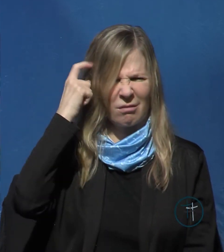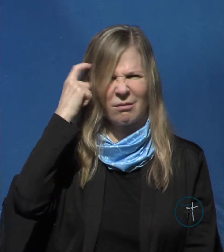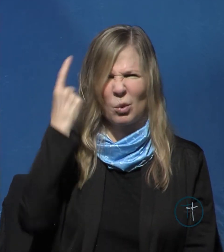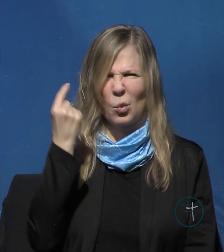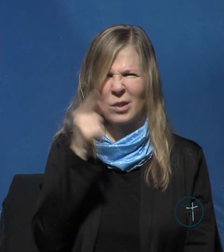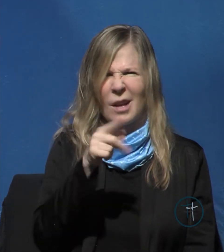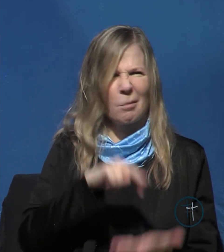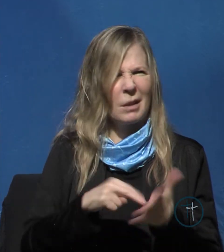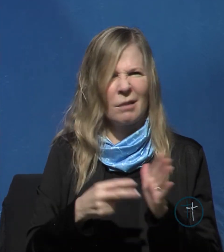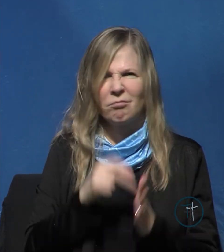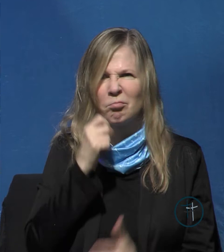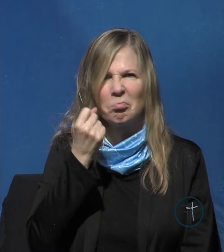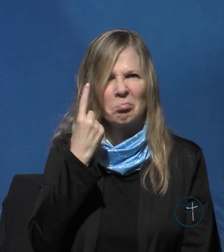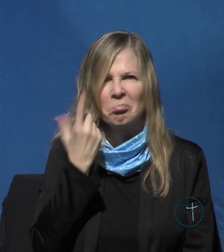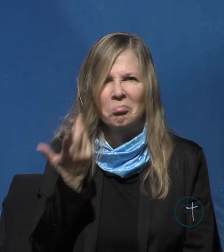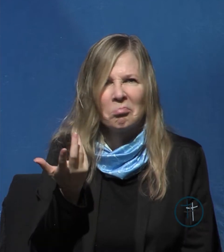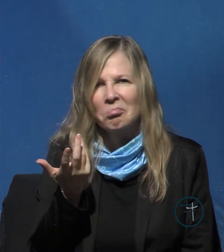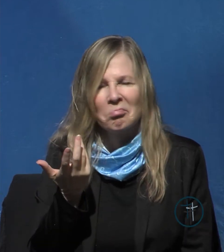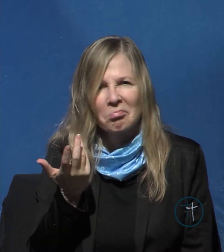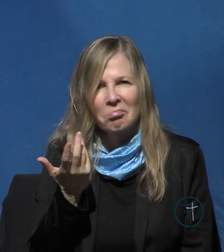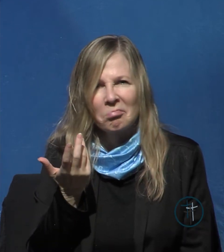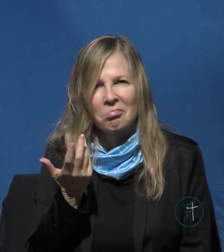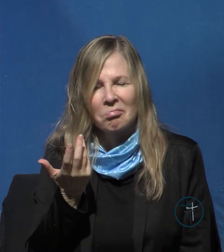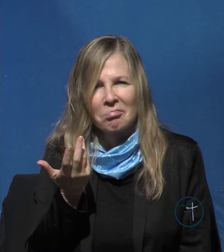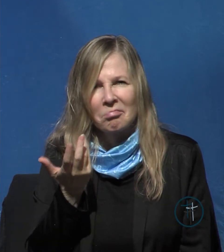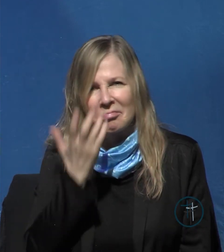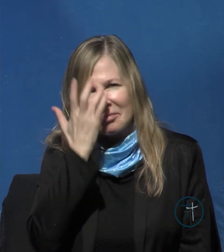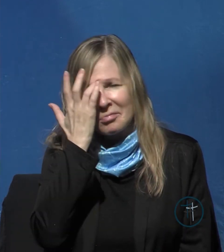family. You don't understand.